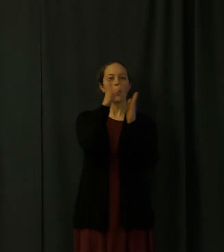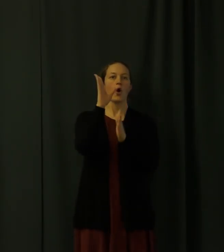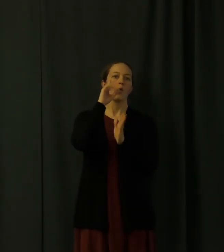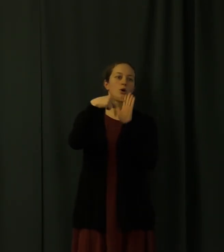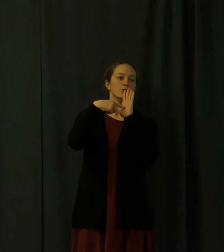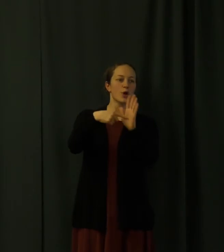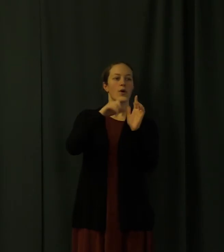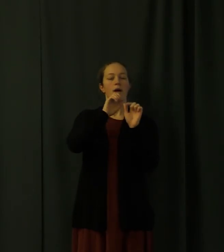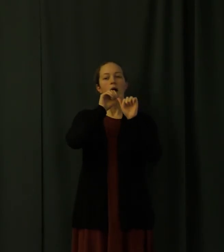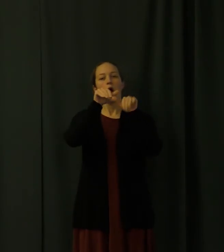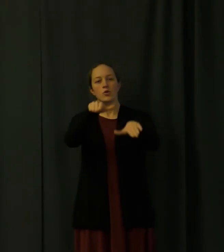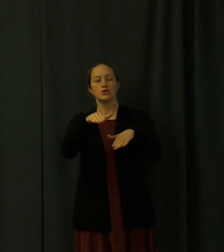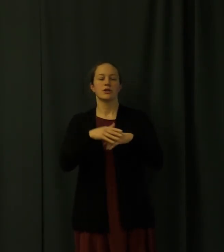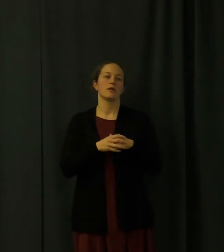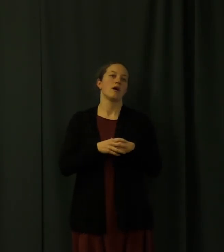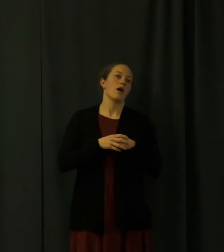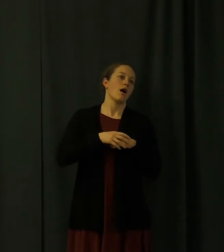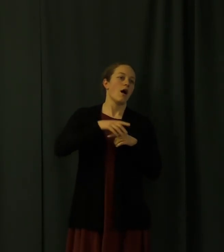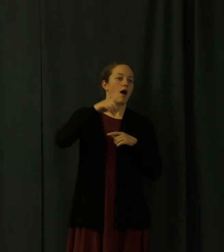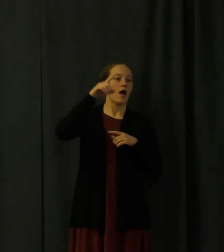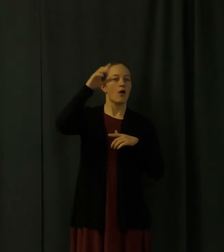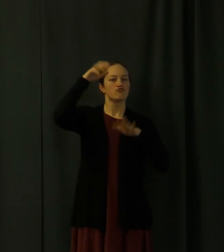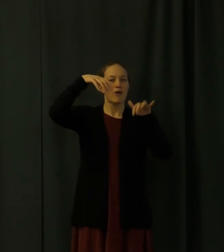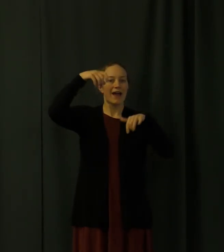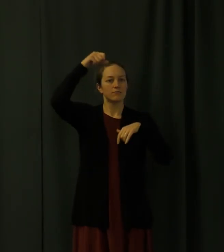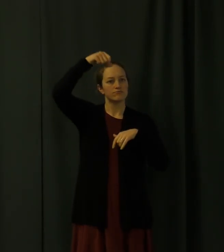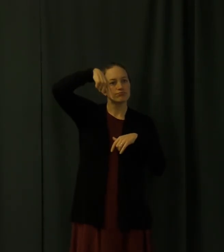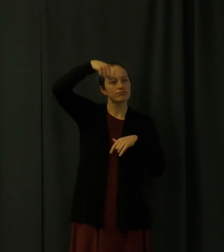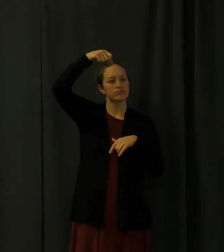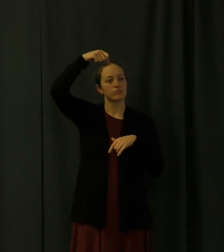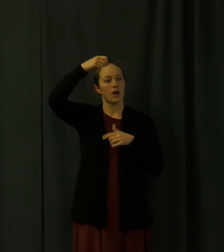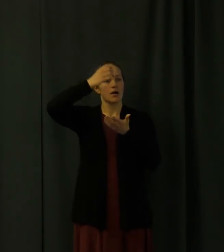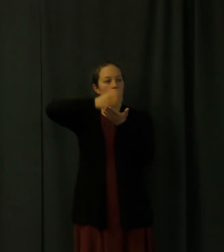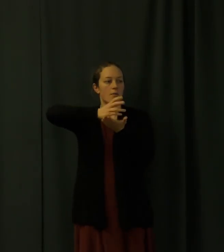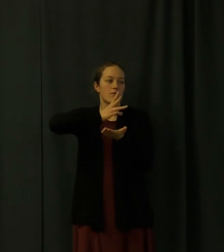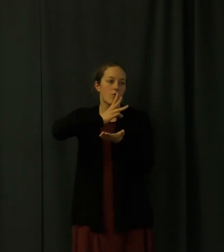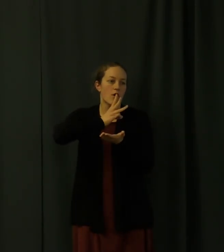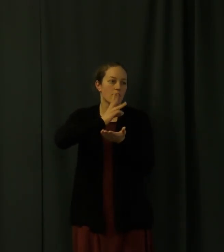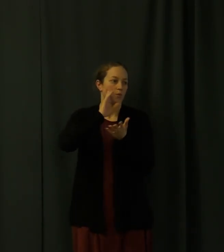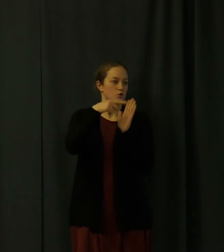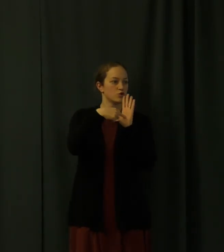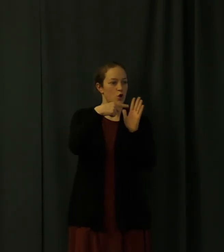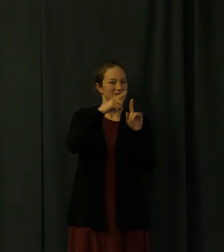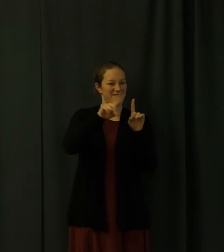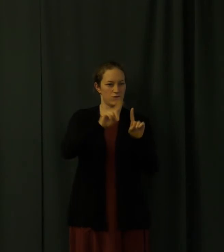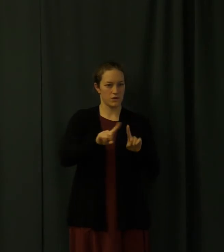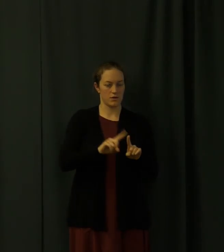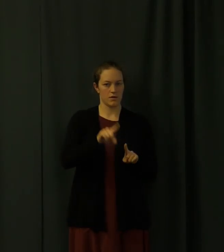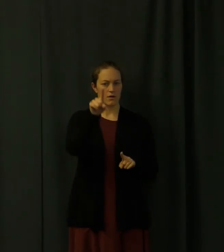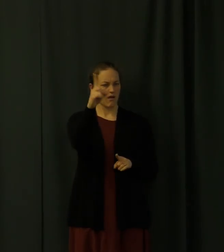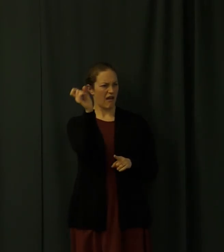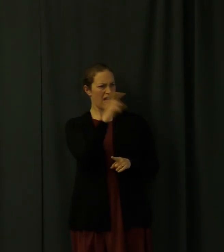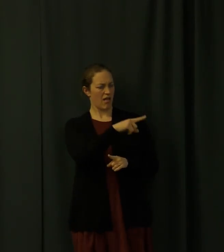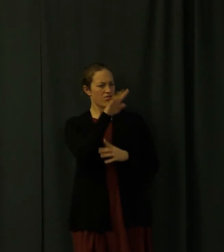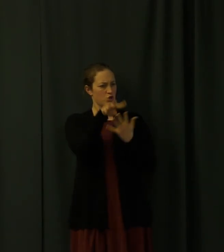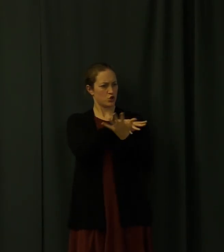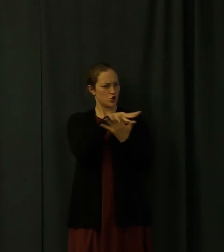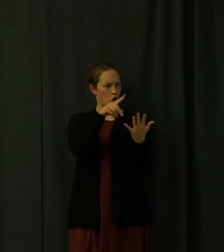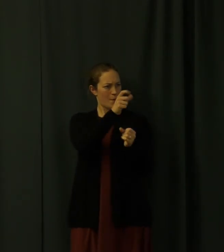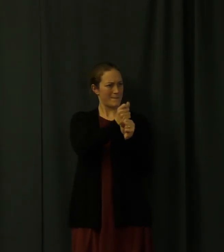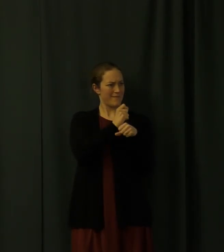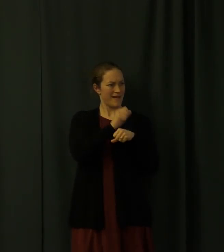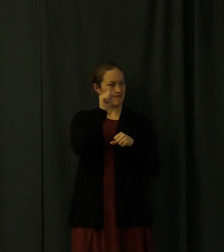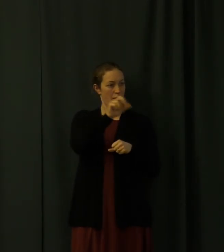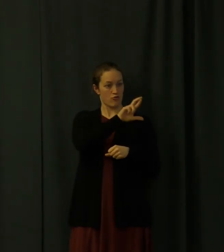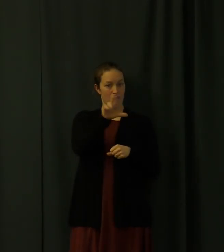cup of water. So it's like different things. Yeah. On the chart that it creates, can you then right-click on one of the